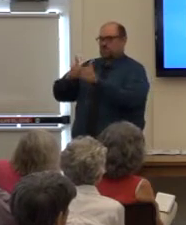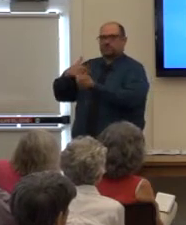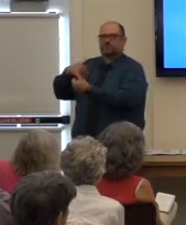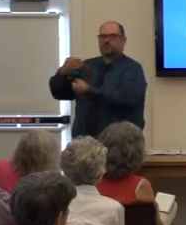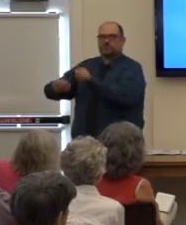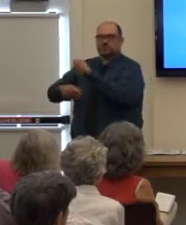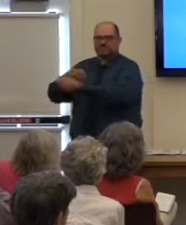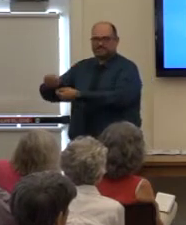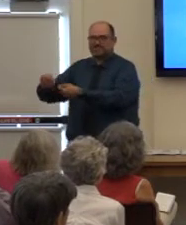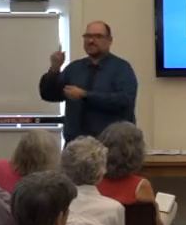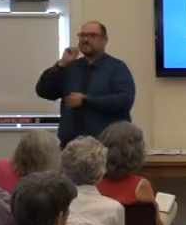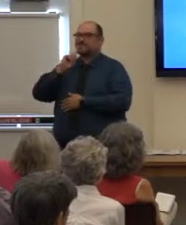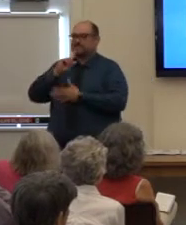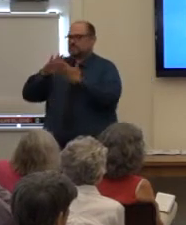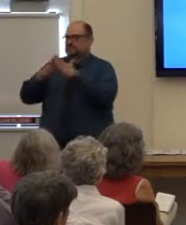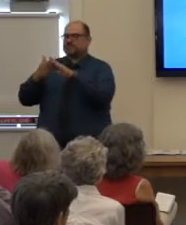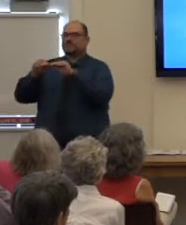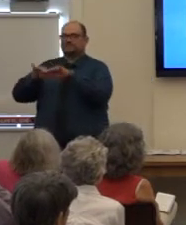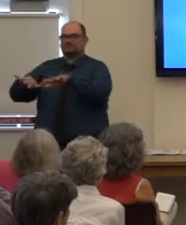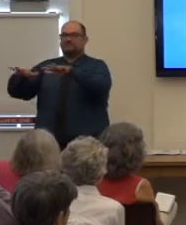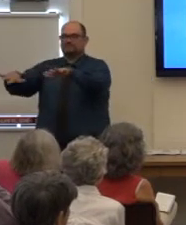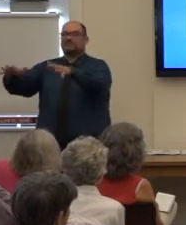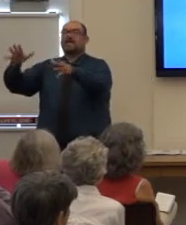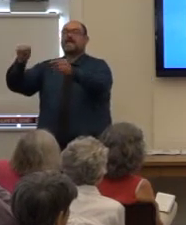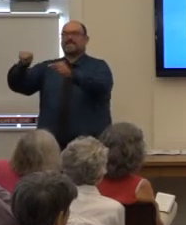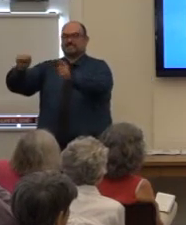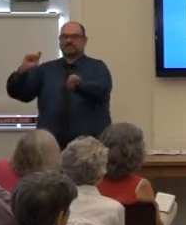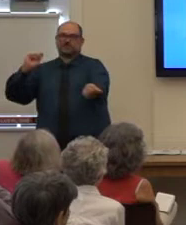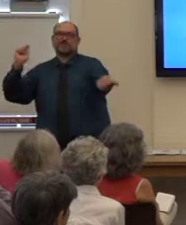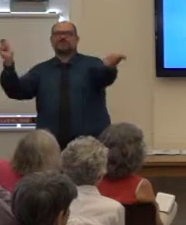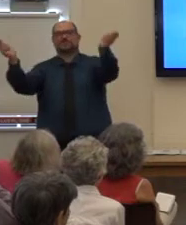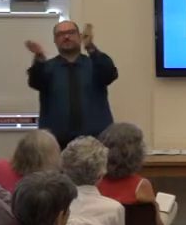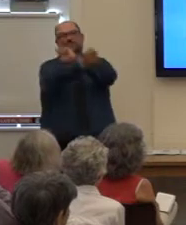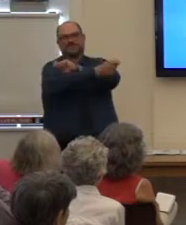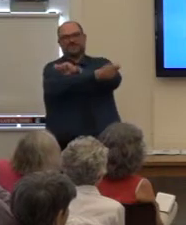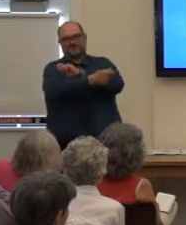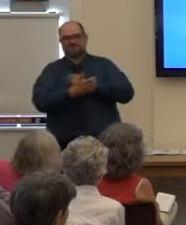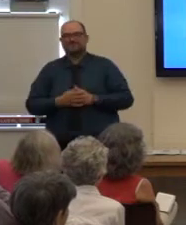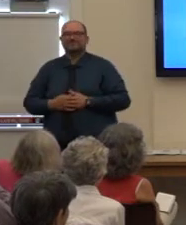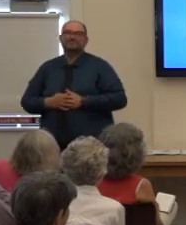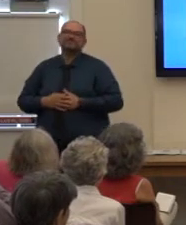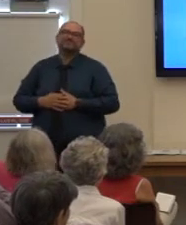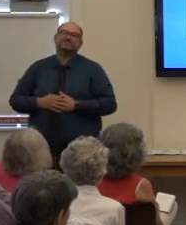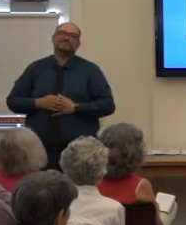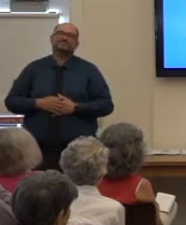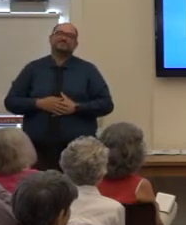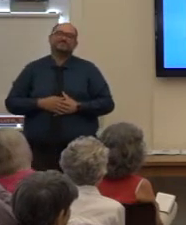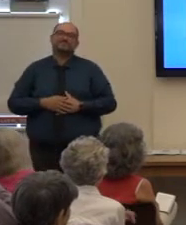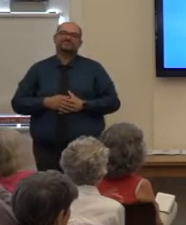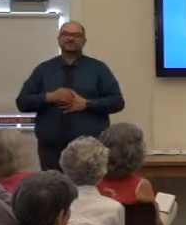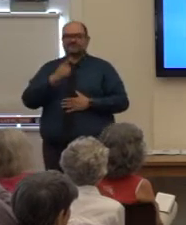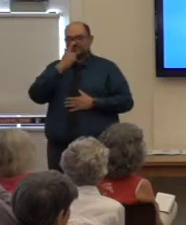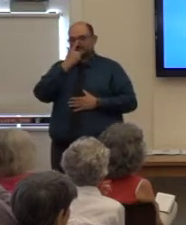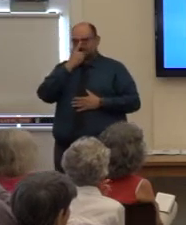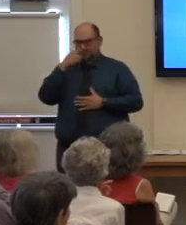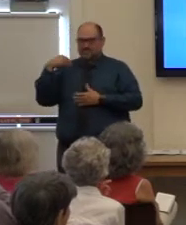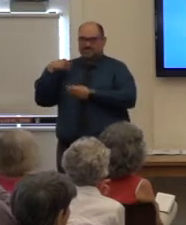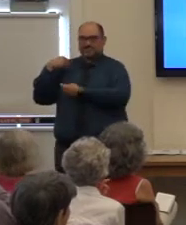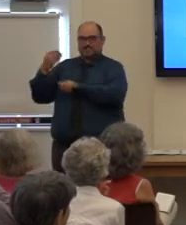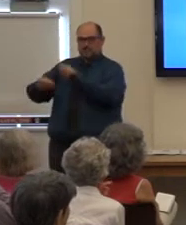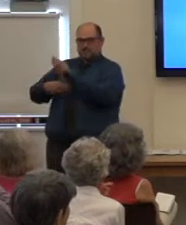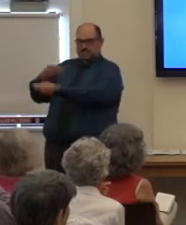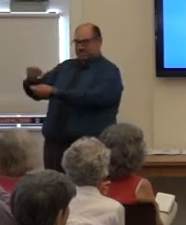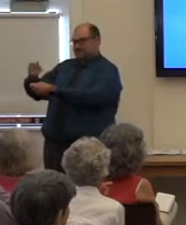deaf community fundamentally change, and thus does the genetic basis of